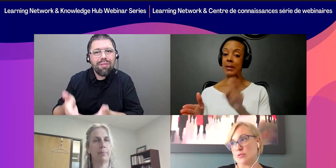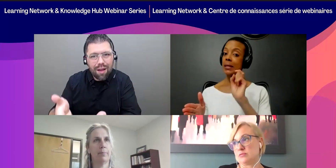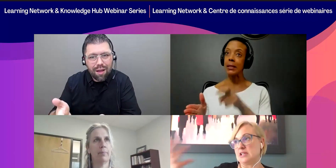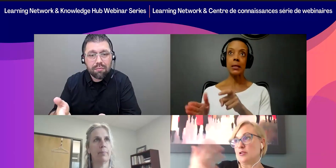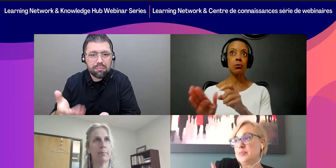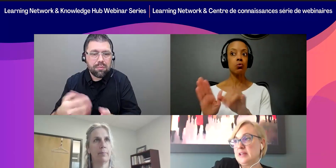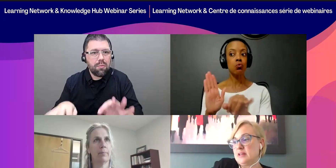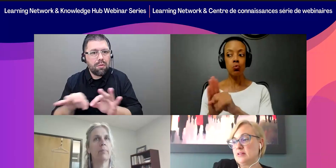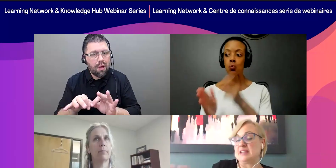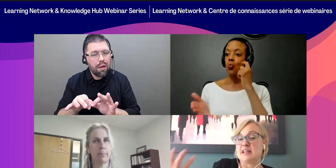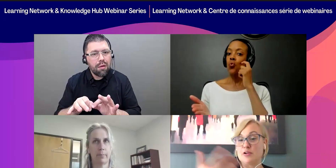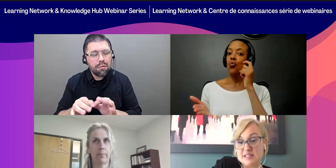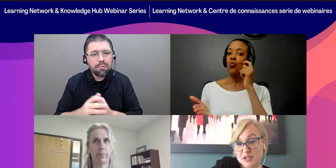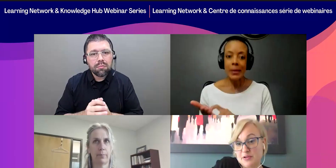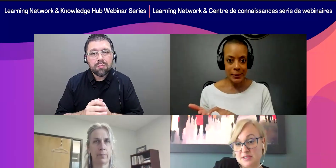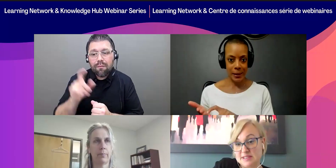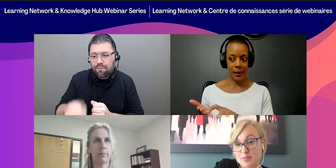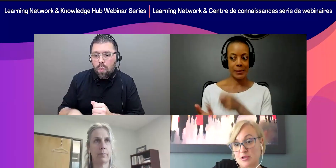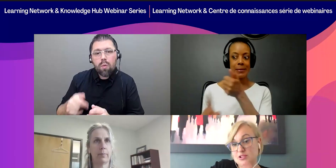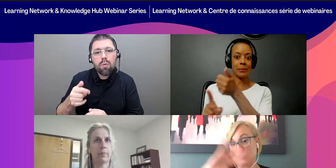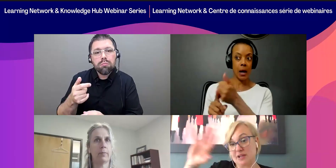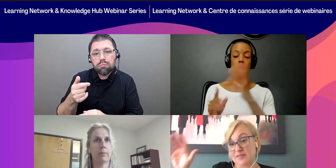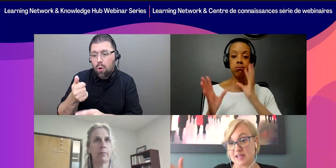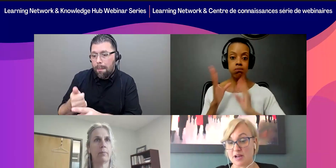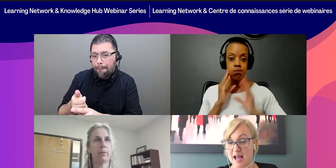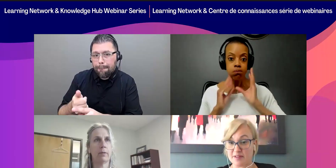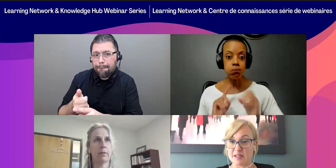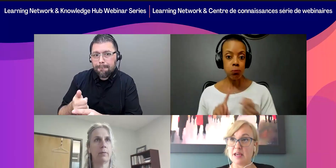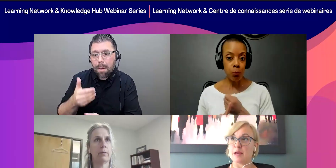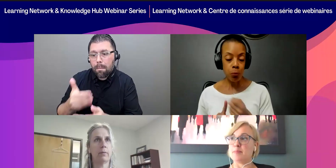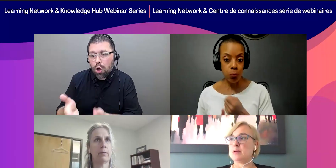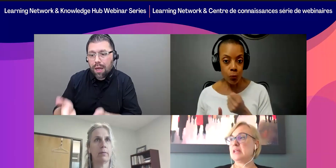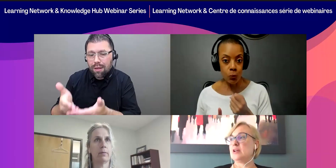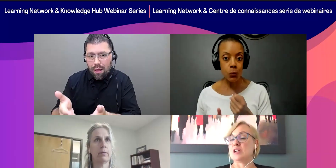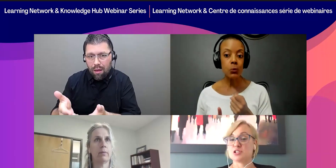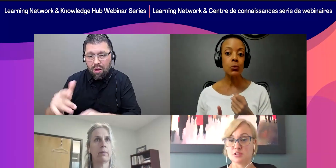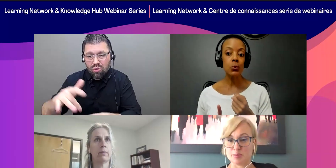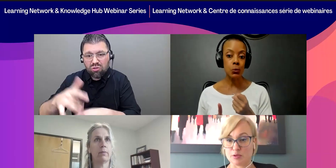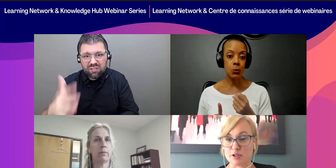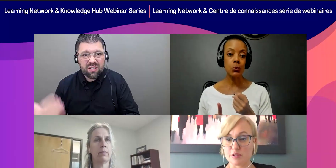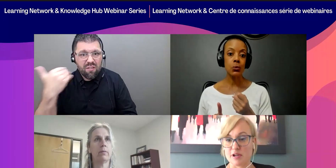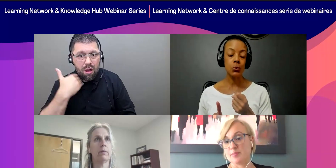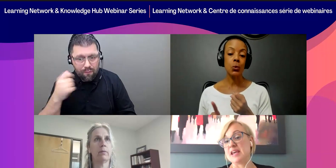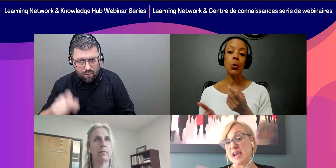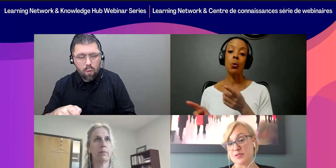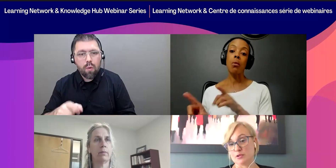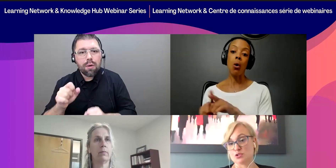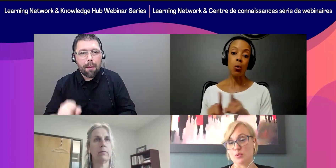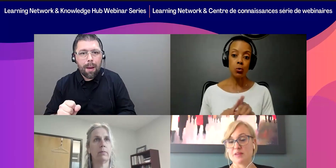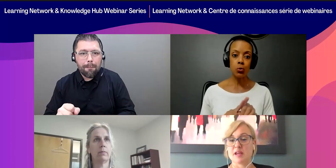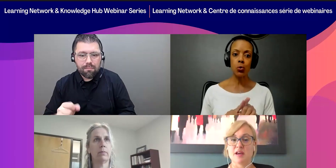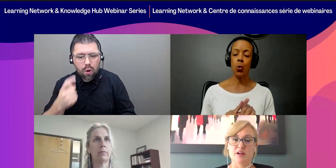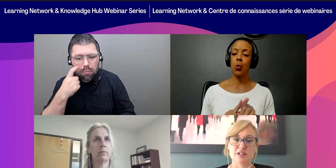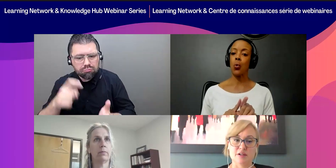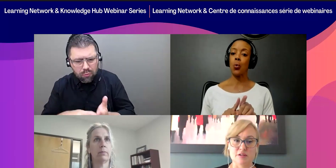that they are experiencing, but also if they are having maybe questionable